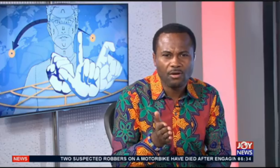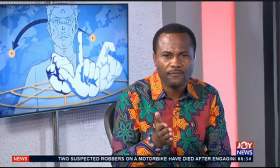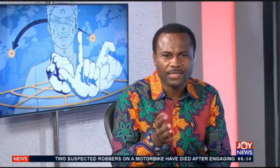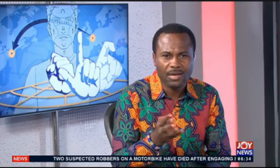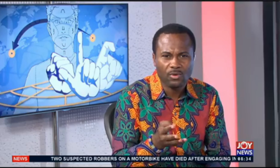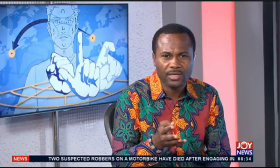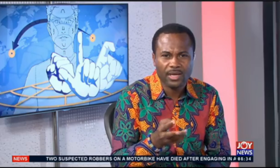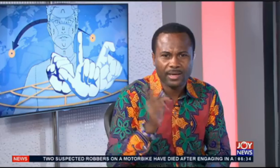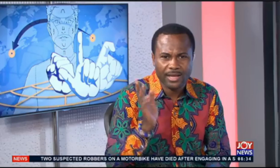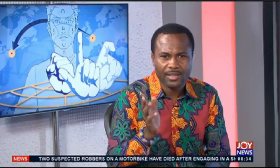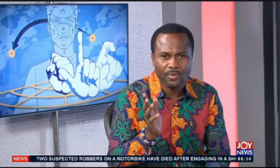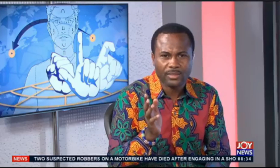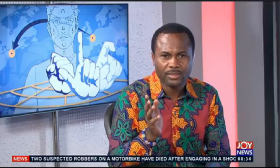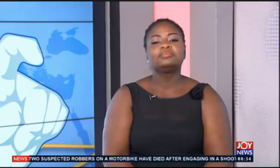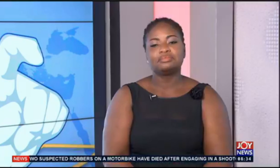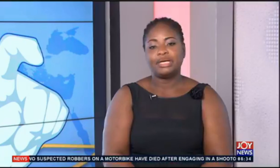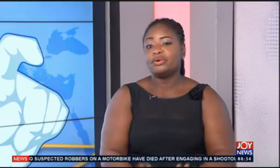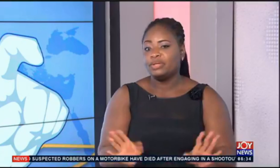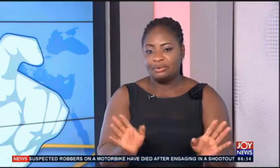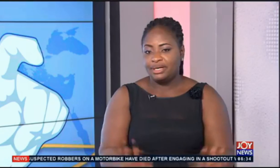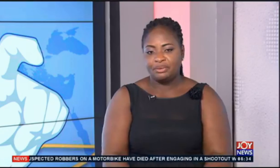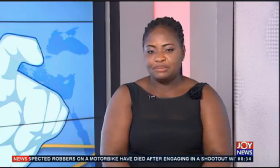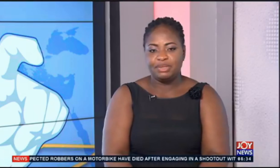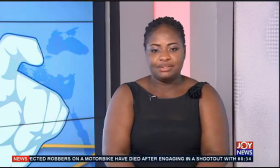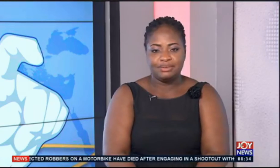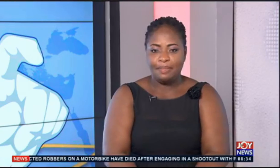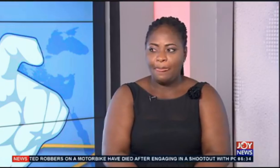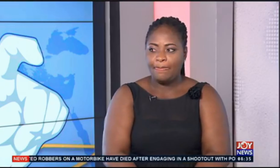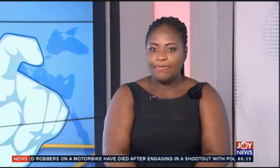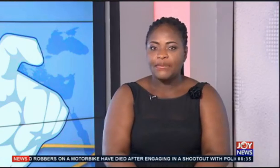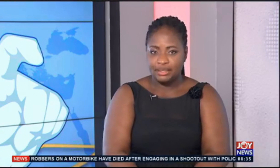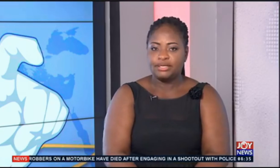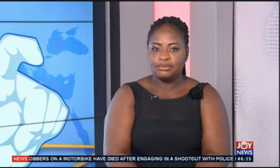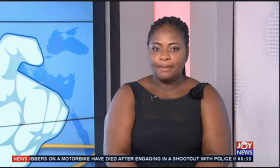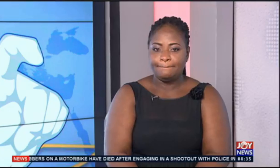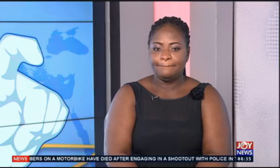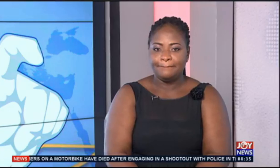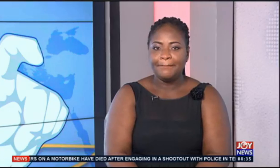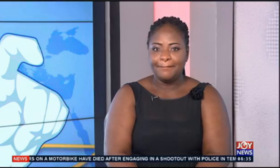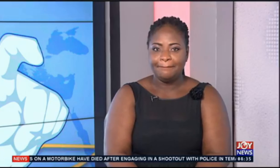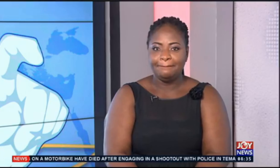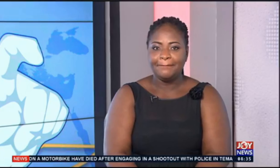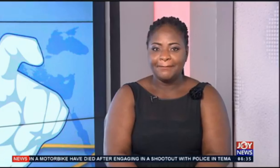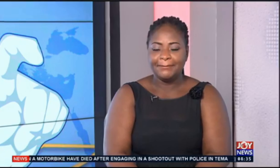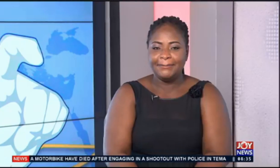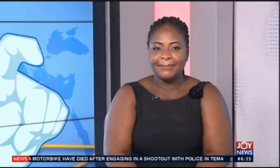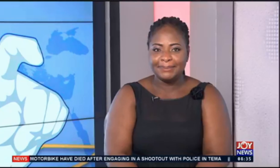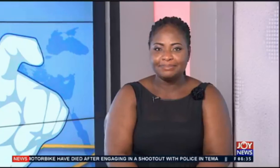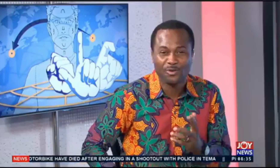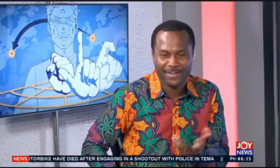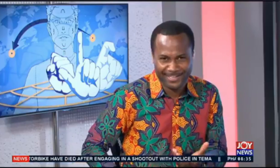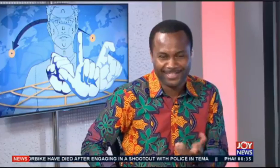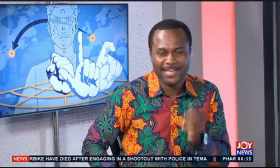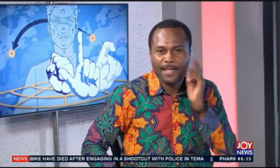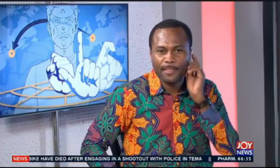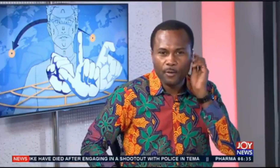music of Sarkodie and the other ones? I don't know the lyrics. Okay, do you know One Love Kubolo? Yes, I do. Fantastic. So One Love Kubolo is